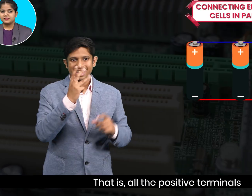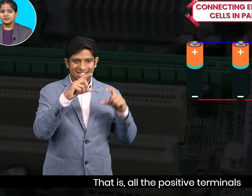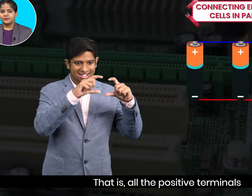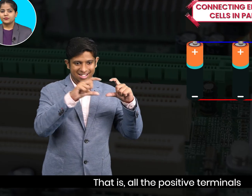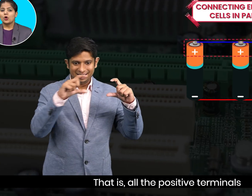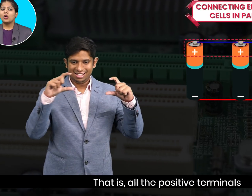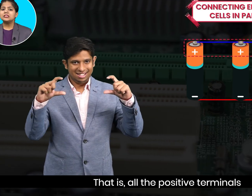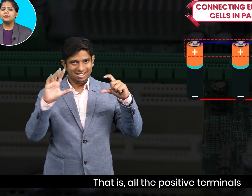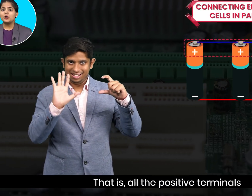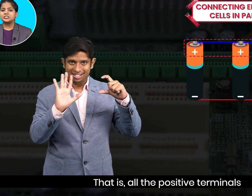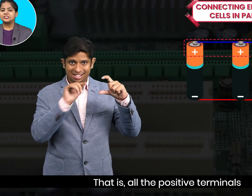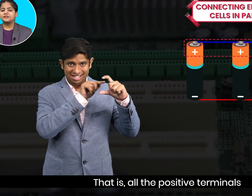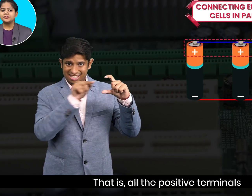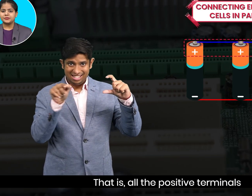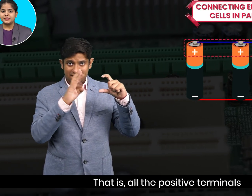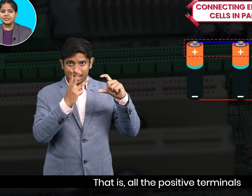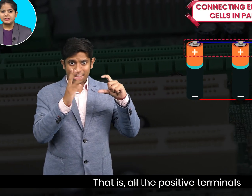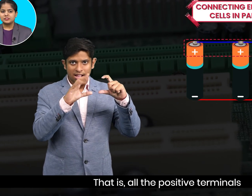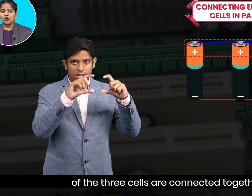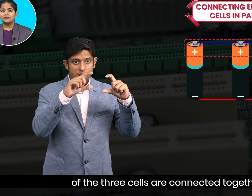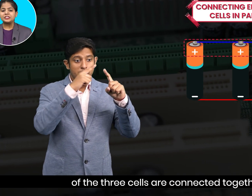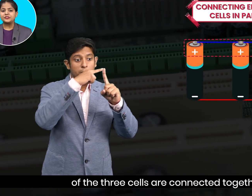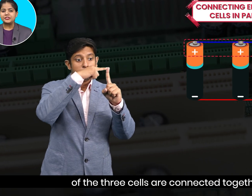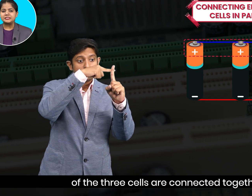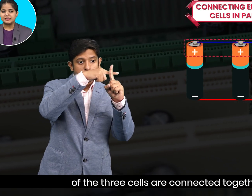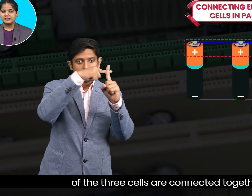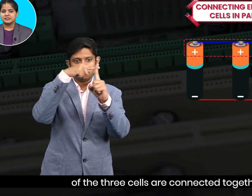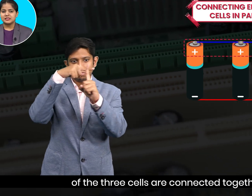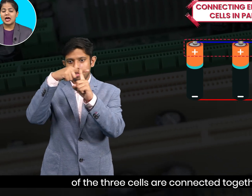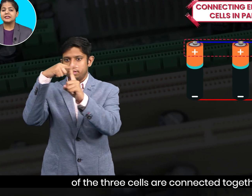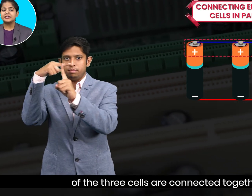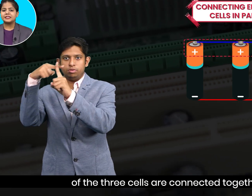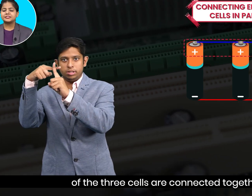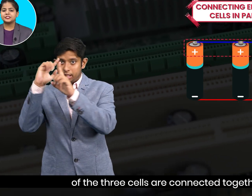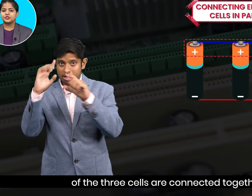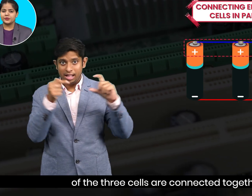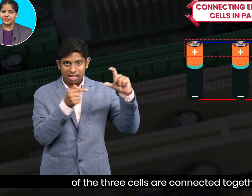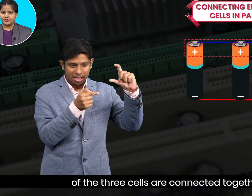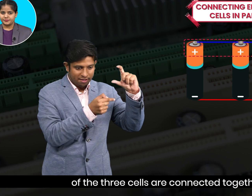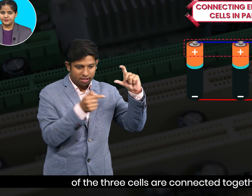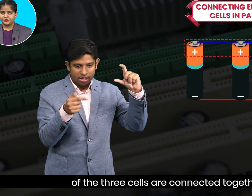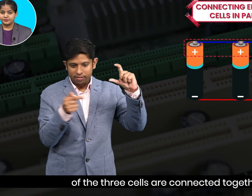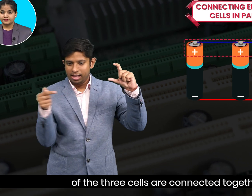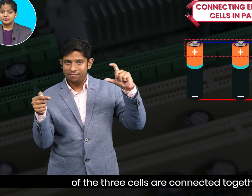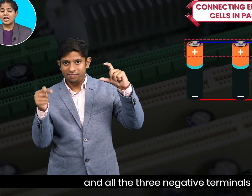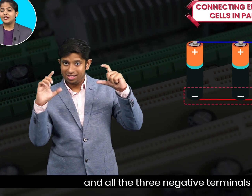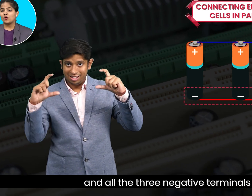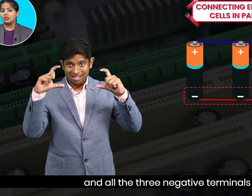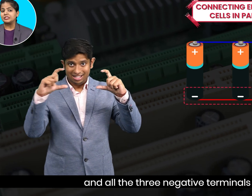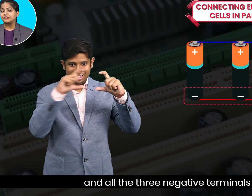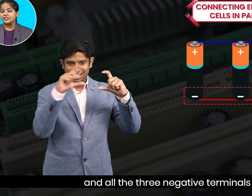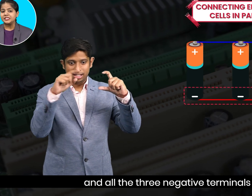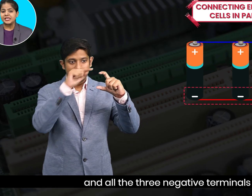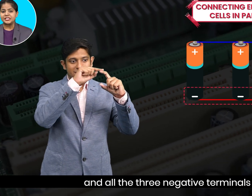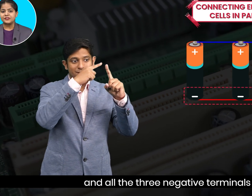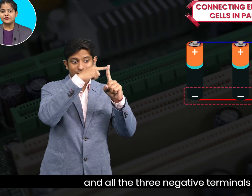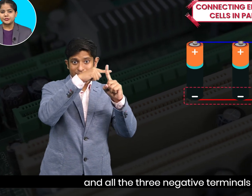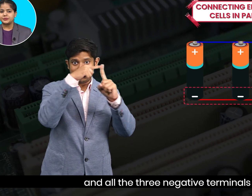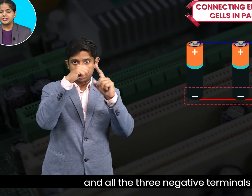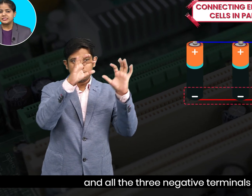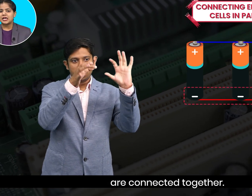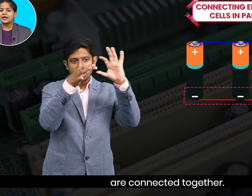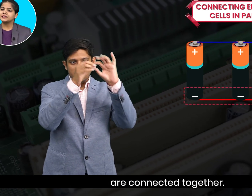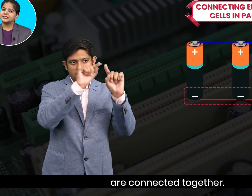That is, all the positive terminals of the 3 cells are connected together and all the 3